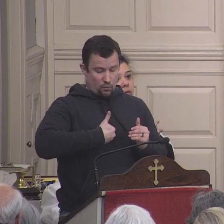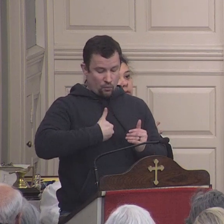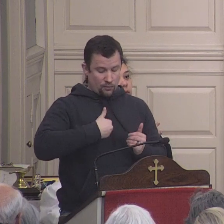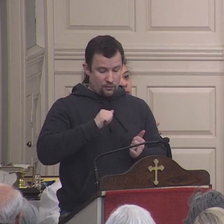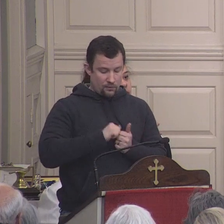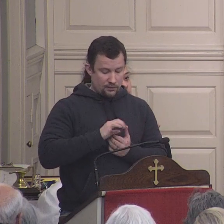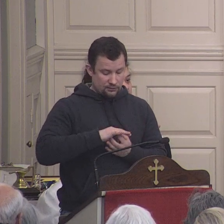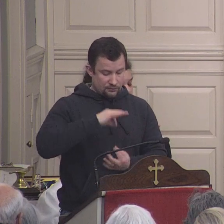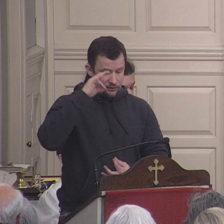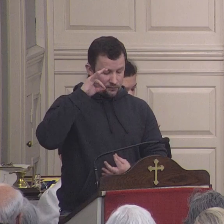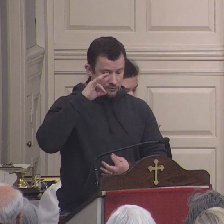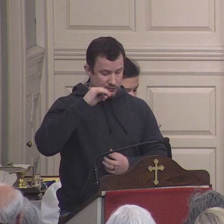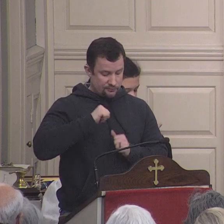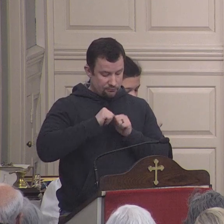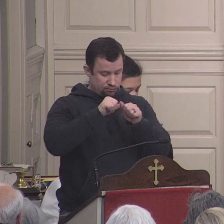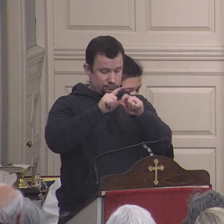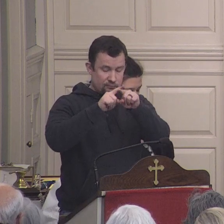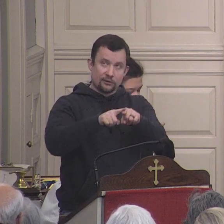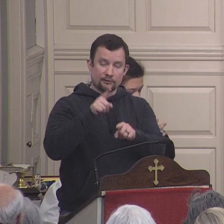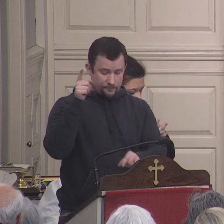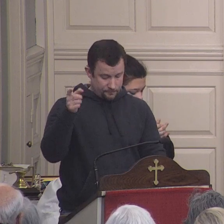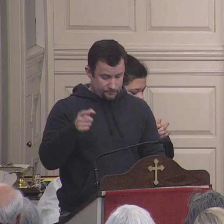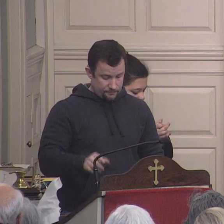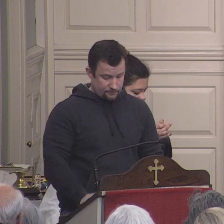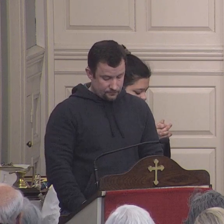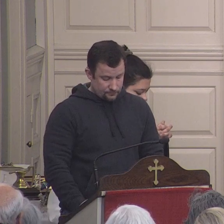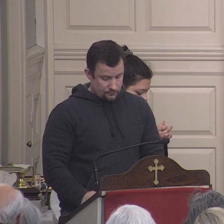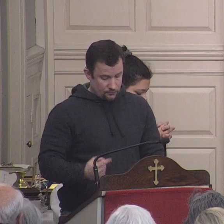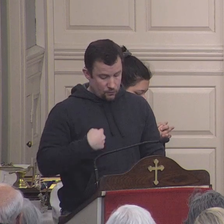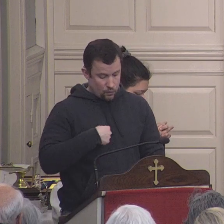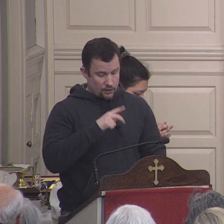And for the repose of the souls of the faithful departed,